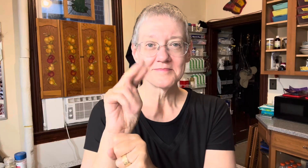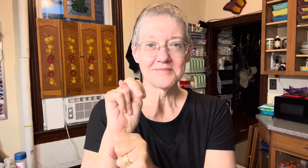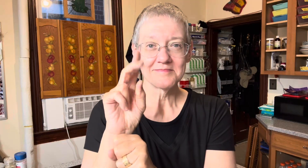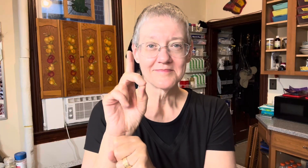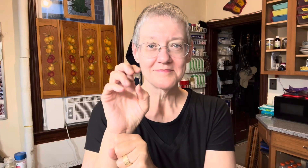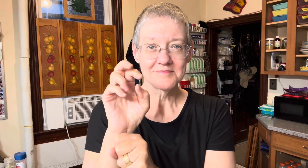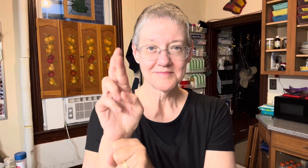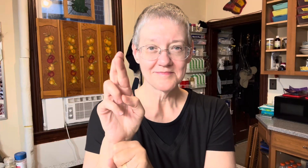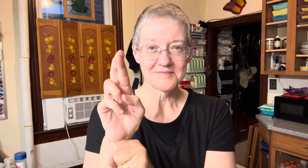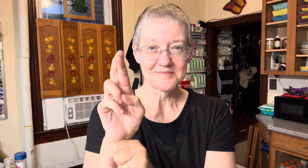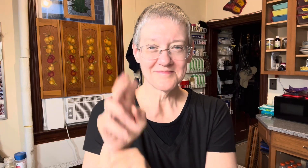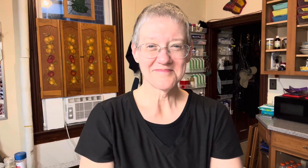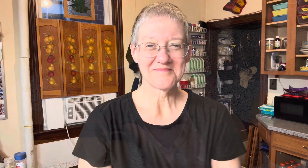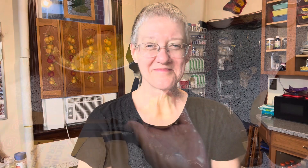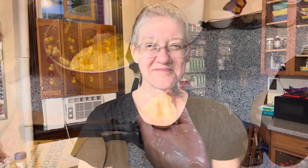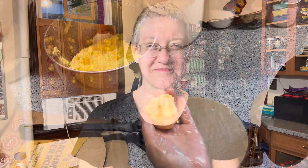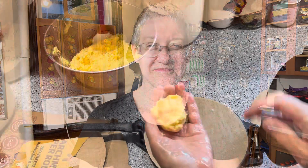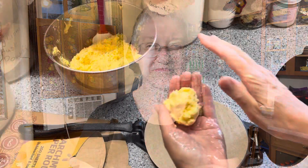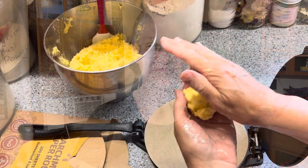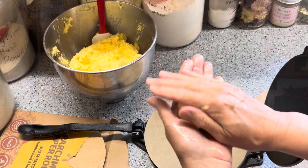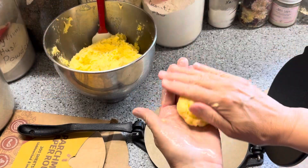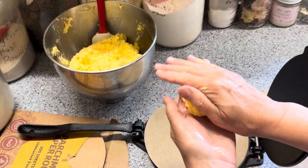flour tortillas for years.